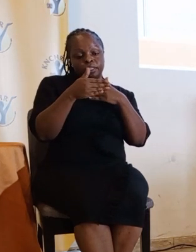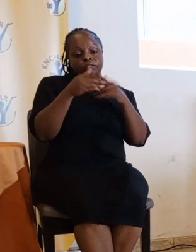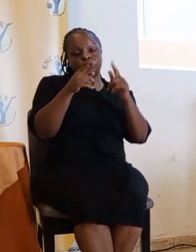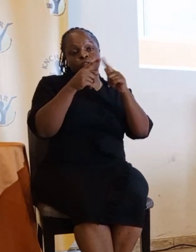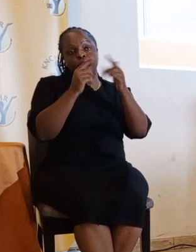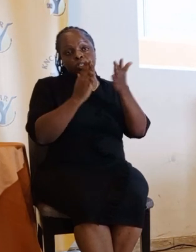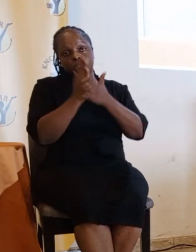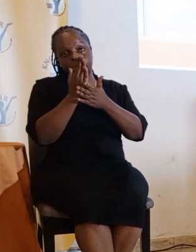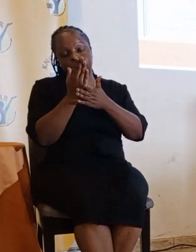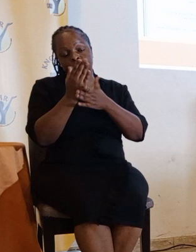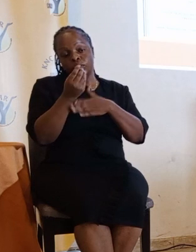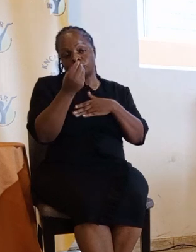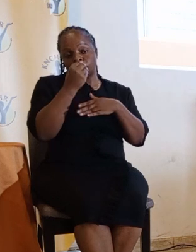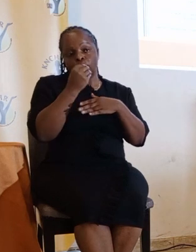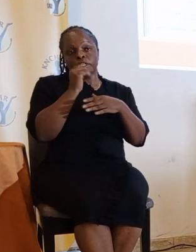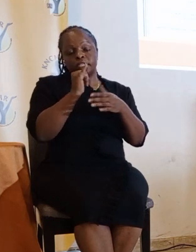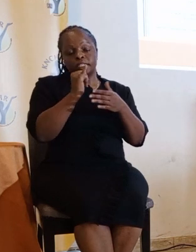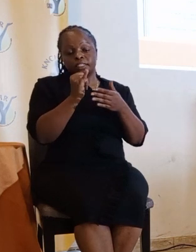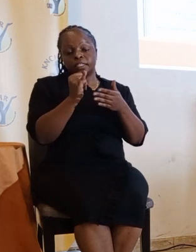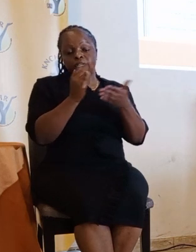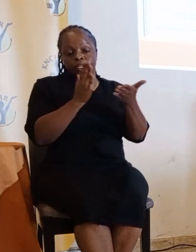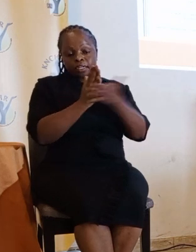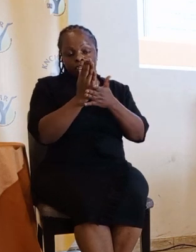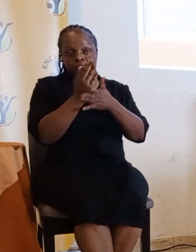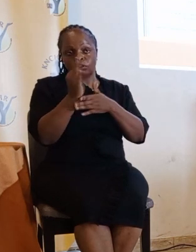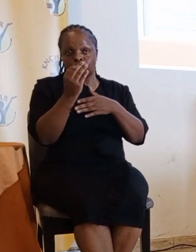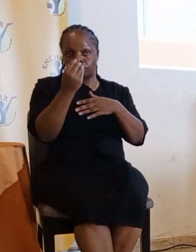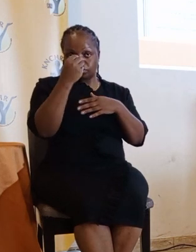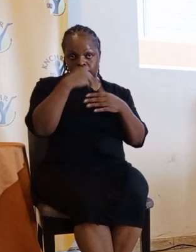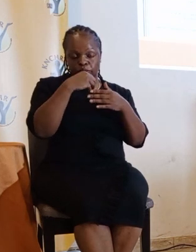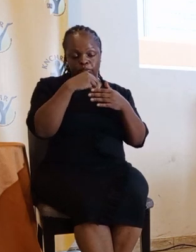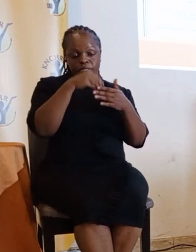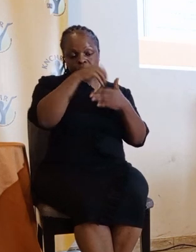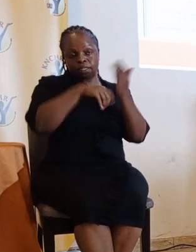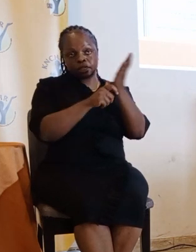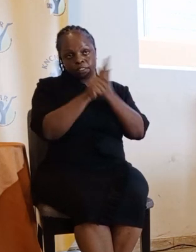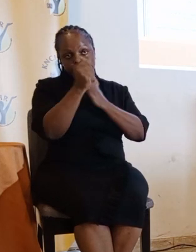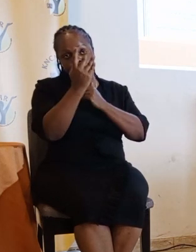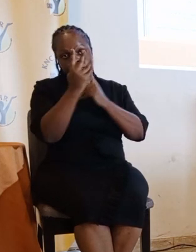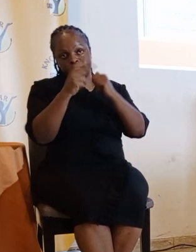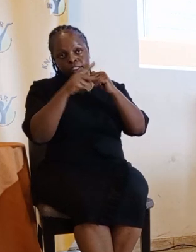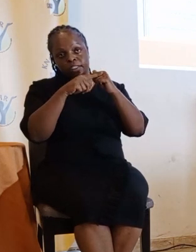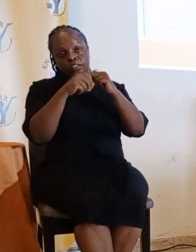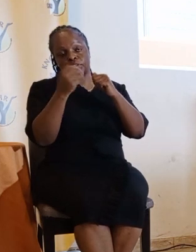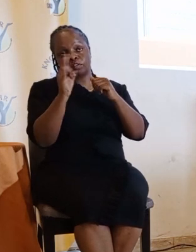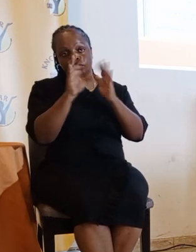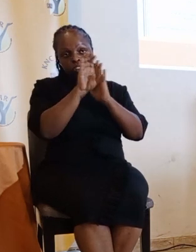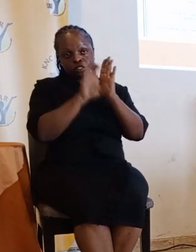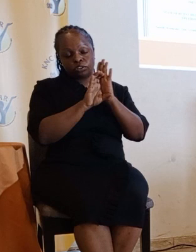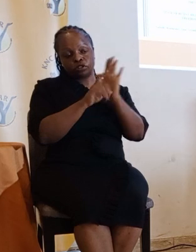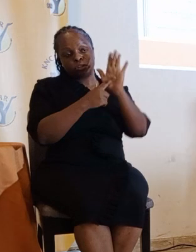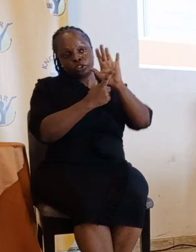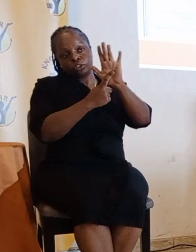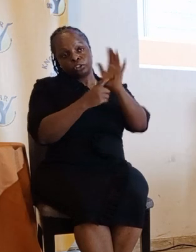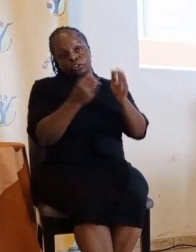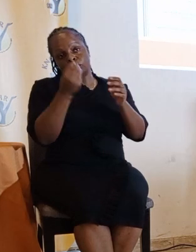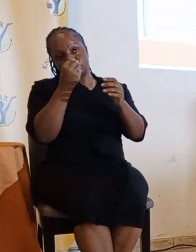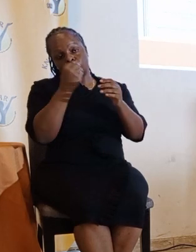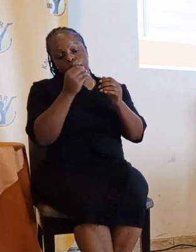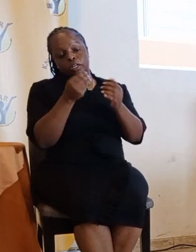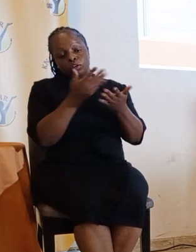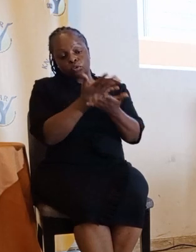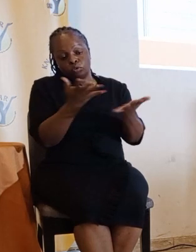to food is the right of consumers enshrined in Article 46 of the Constitution, guaranteeing consumers